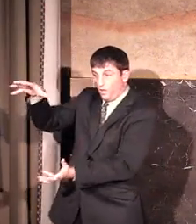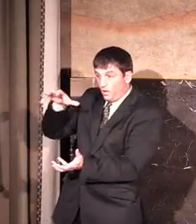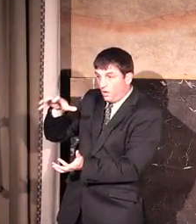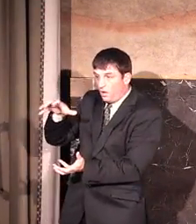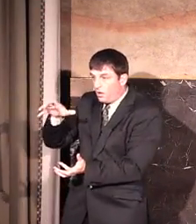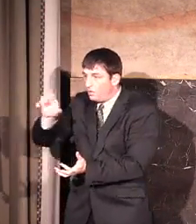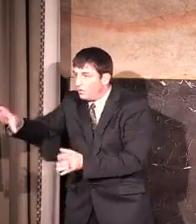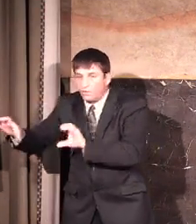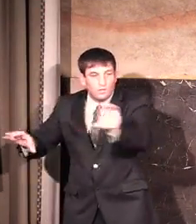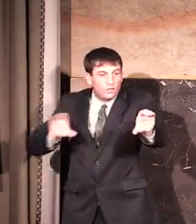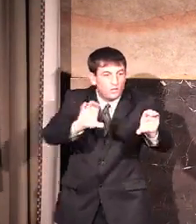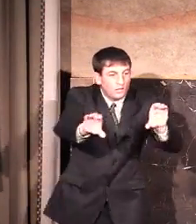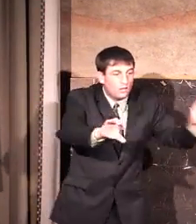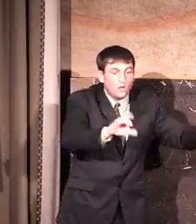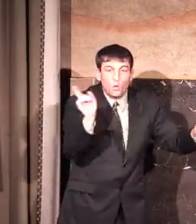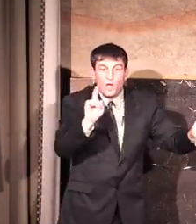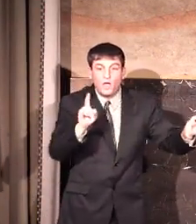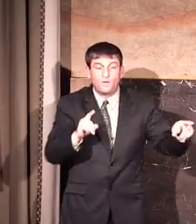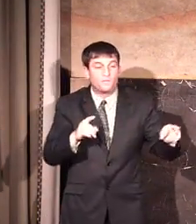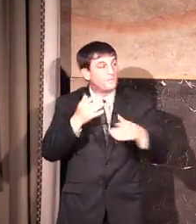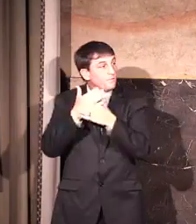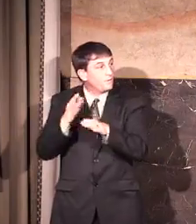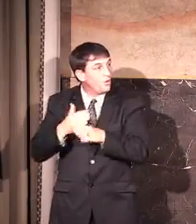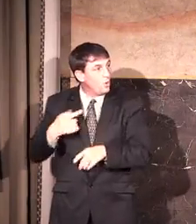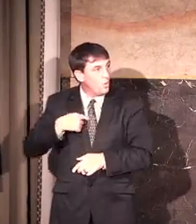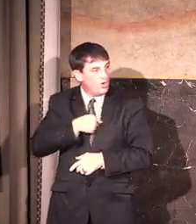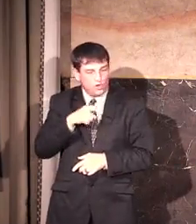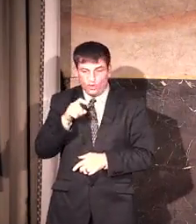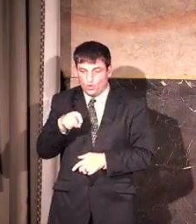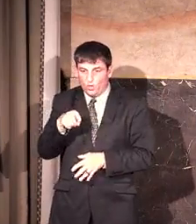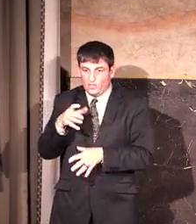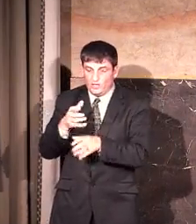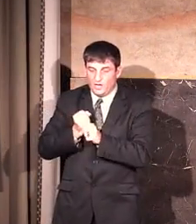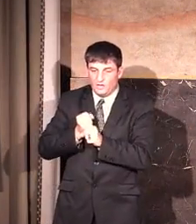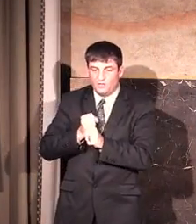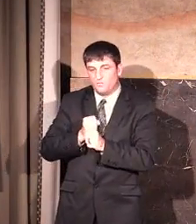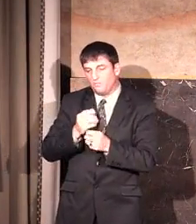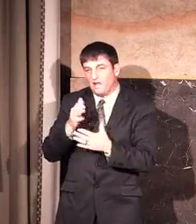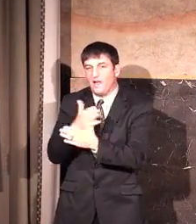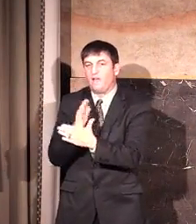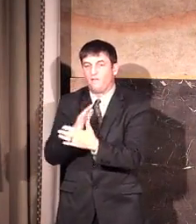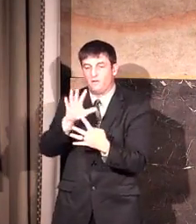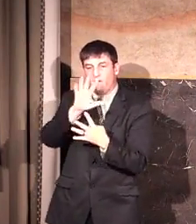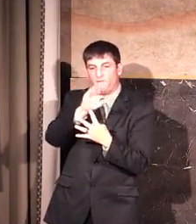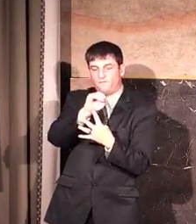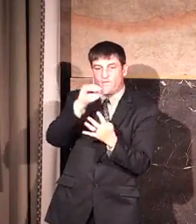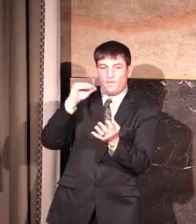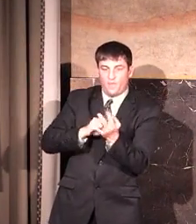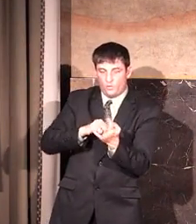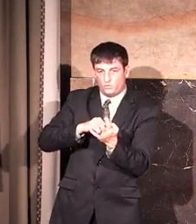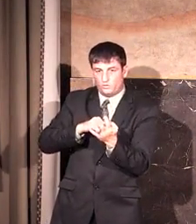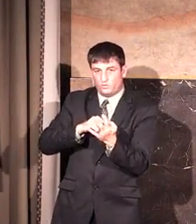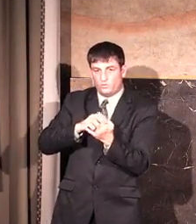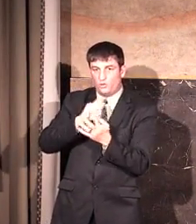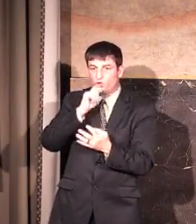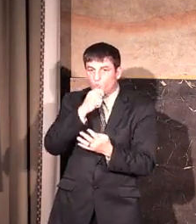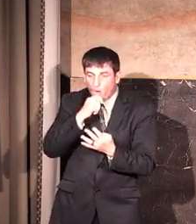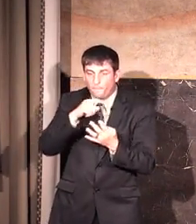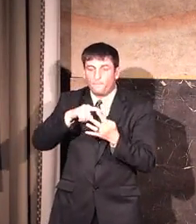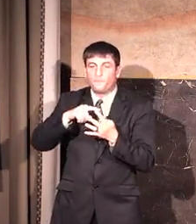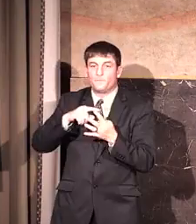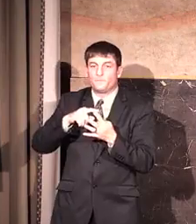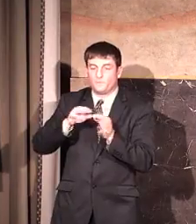Sure. So if you break it down, that means that we should be expecting to see 50,000 swabs and transport